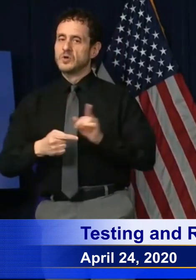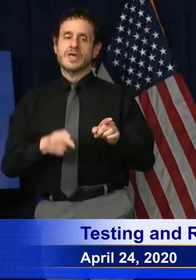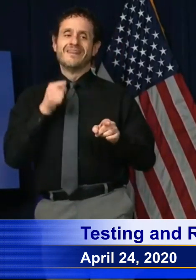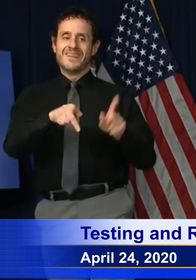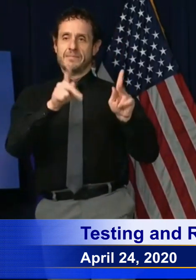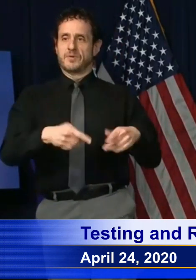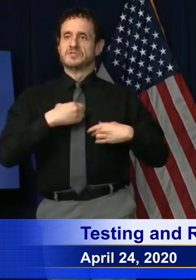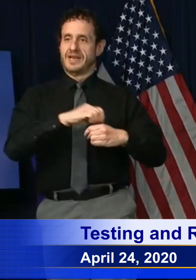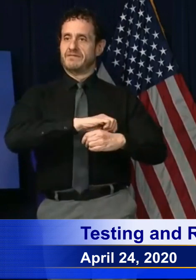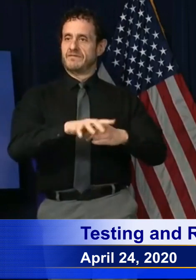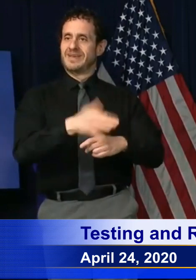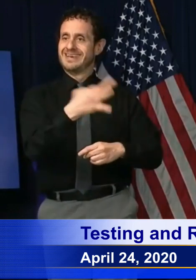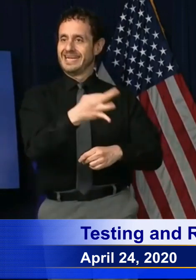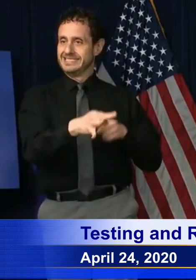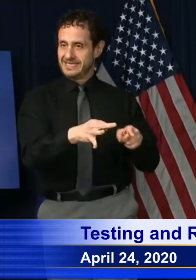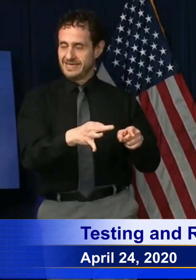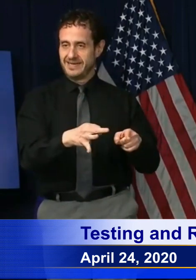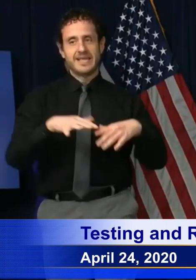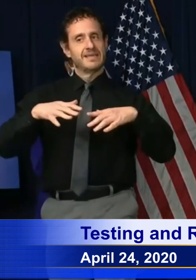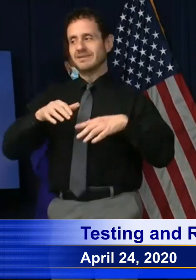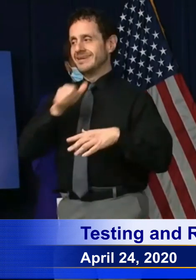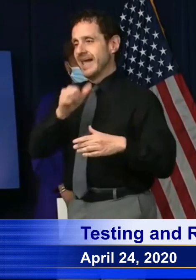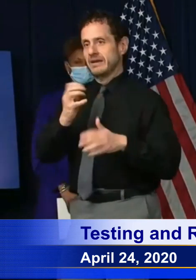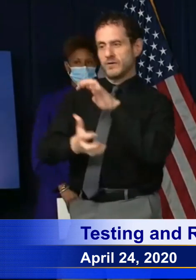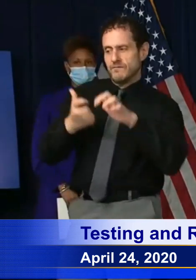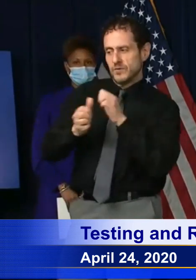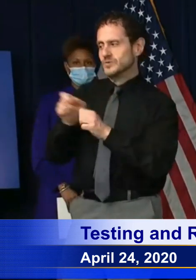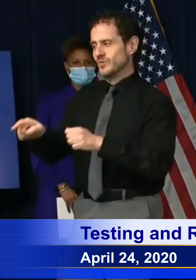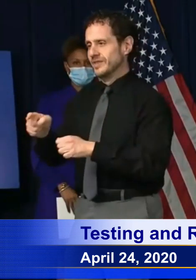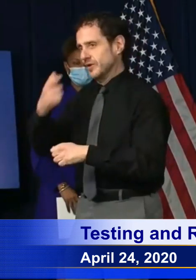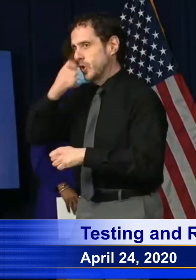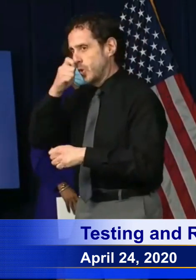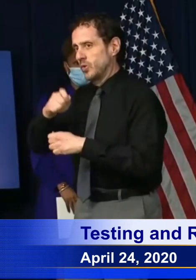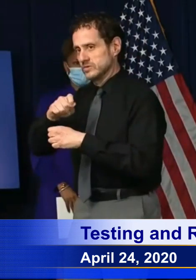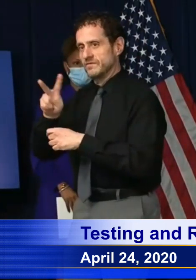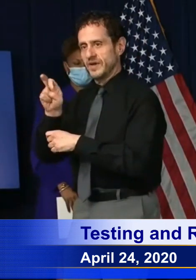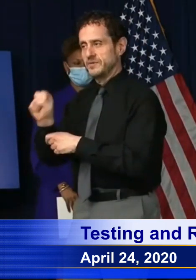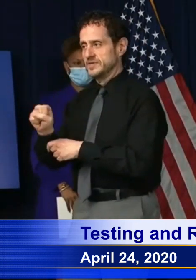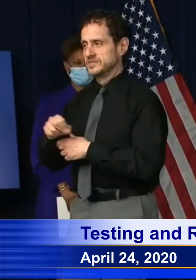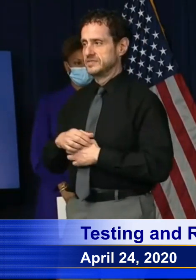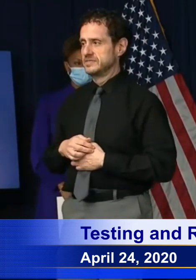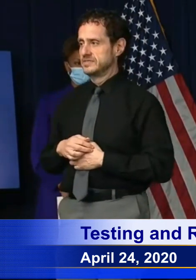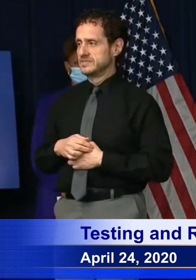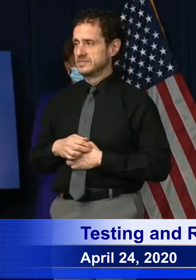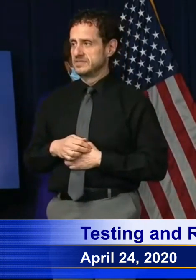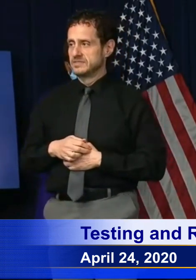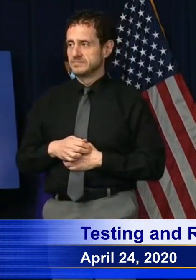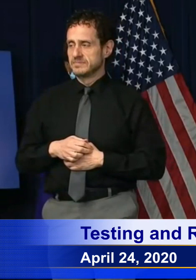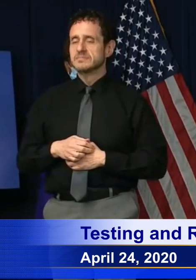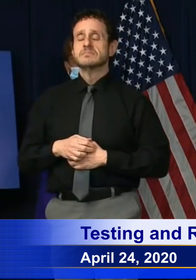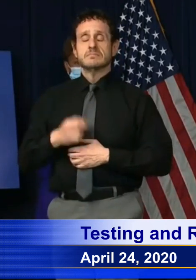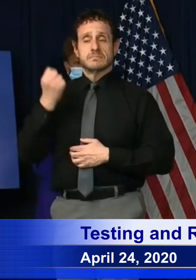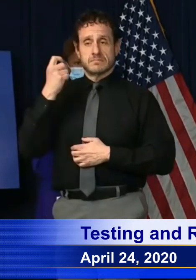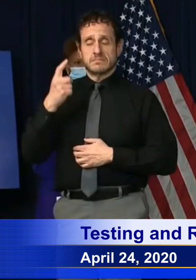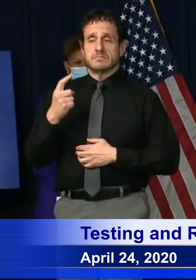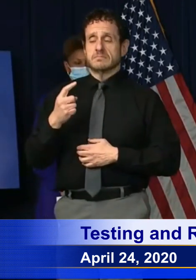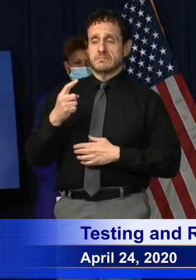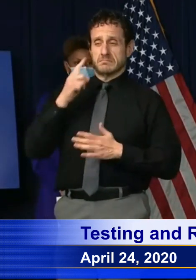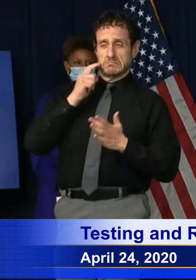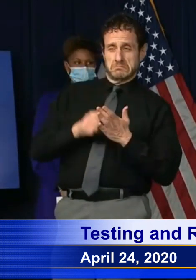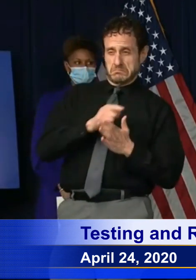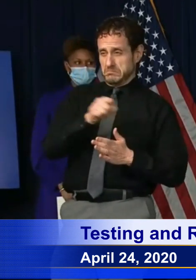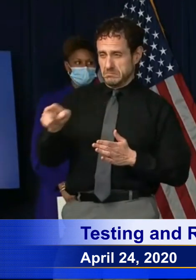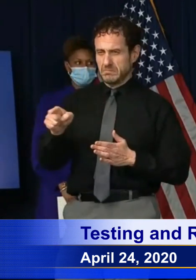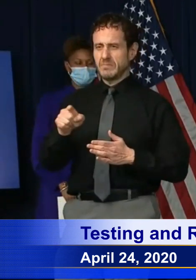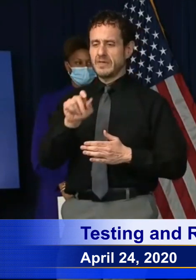be fully effective. Understanding the presence of antibodies and immunity in our communities would